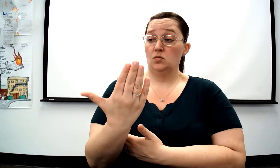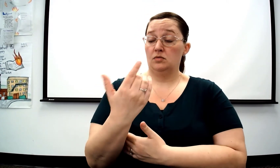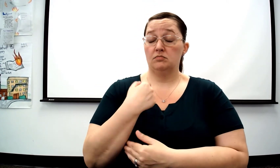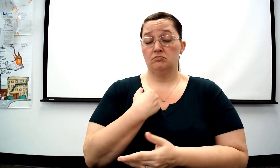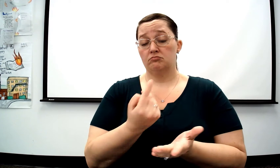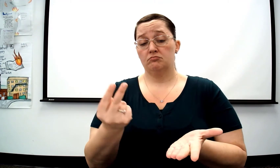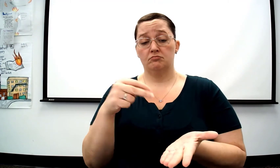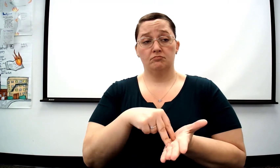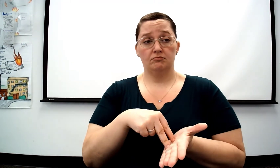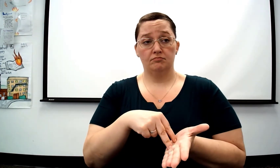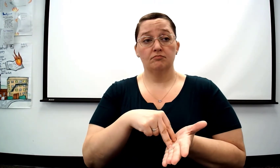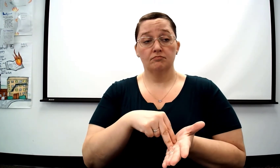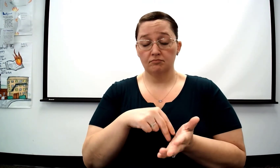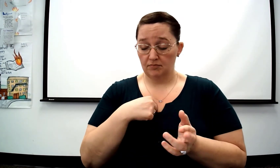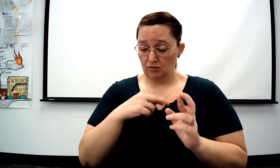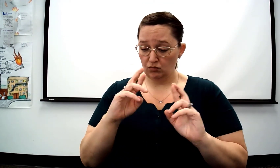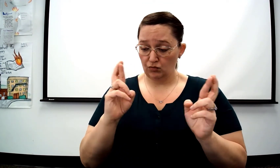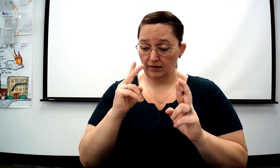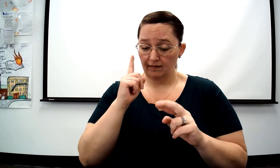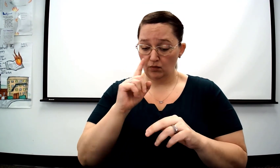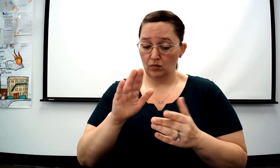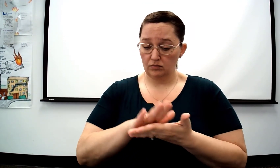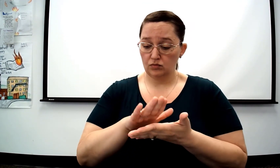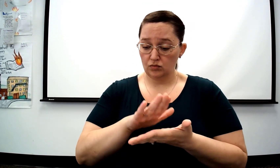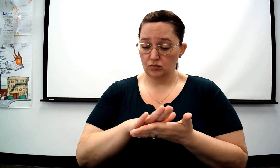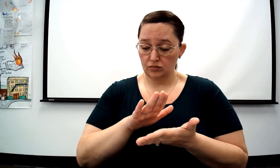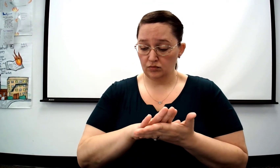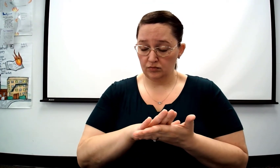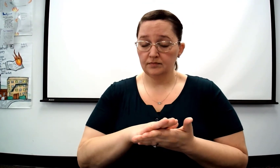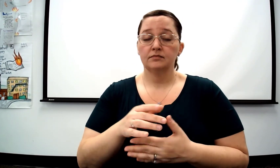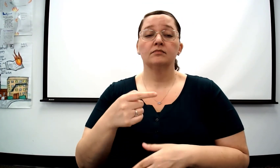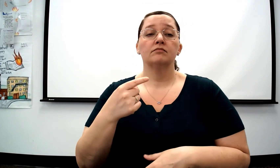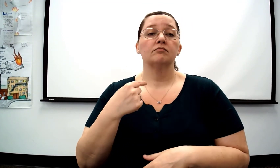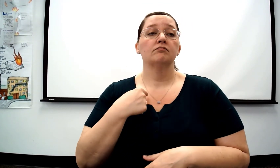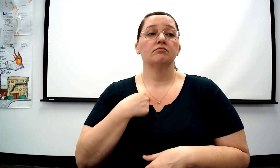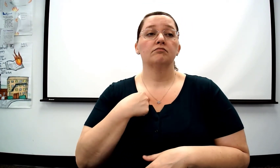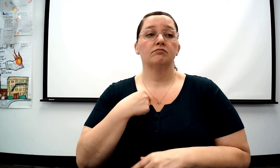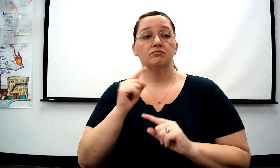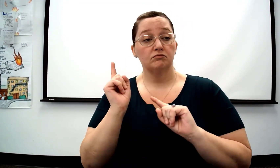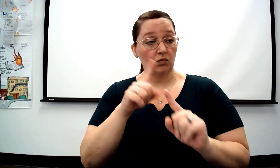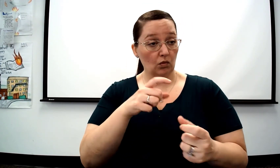So this morning I got up, I got ready for school, I got in the car,